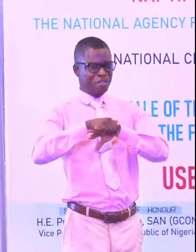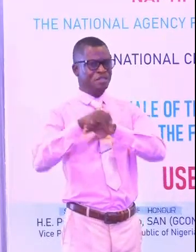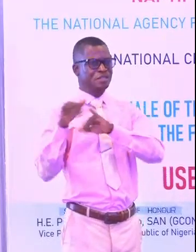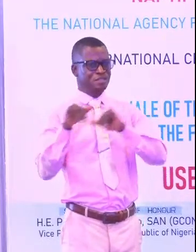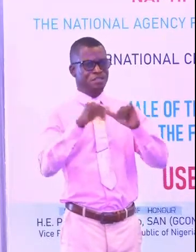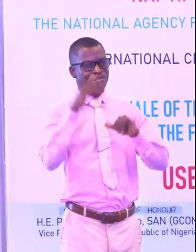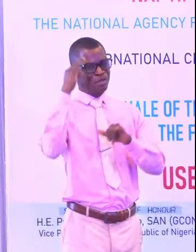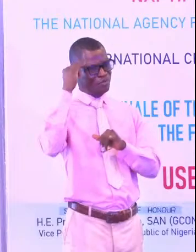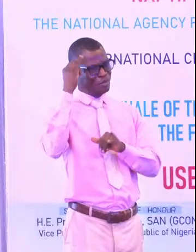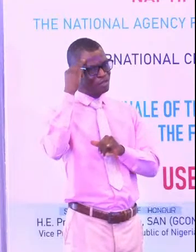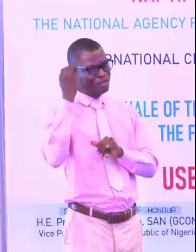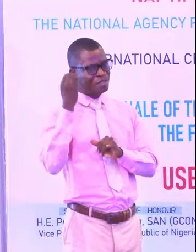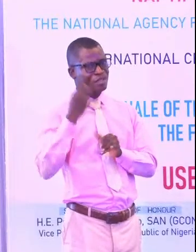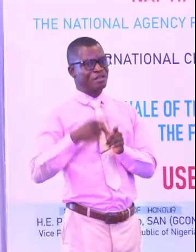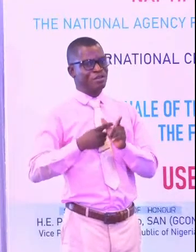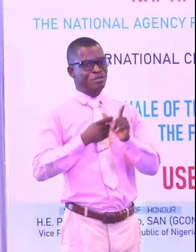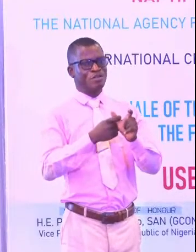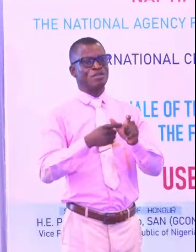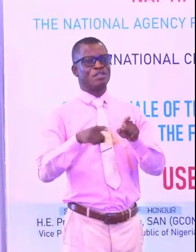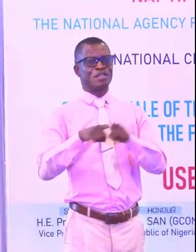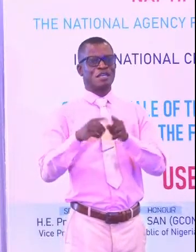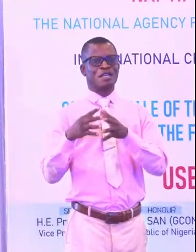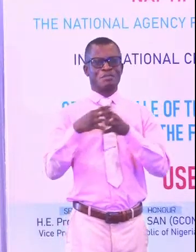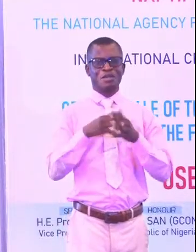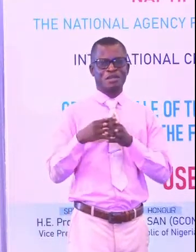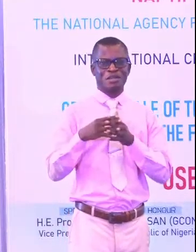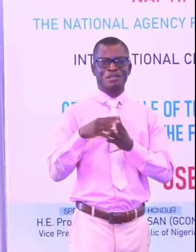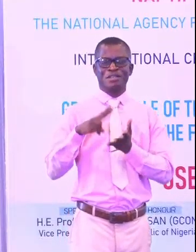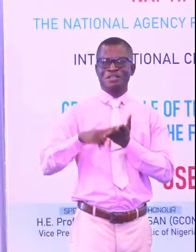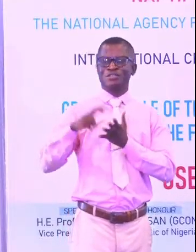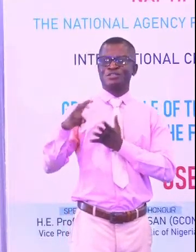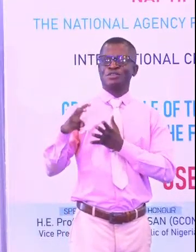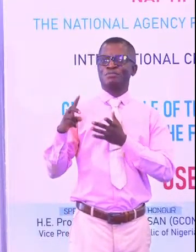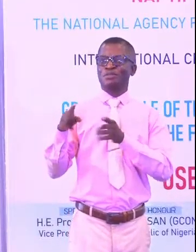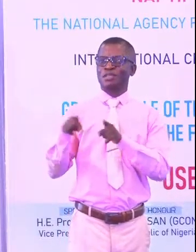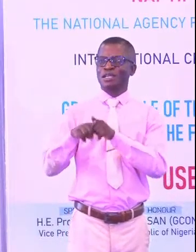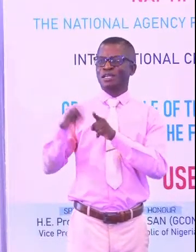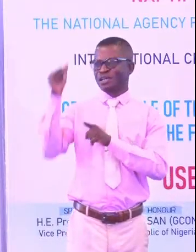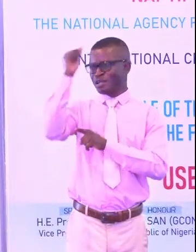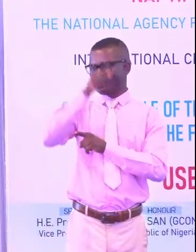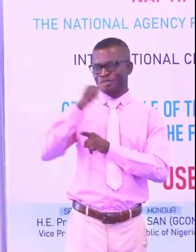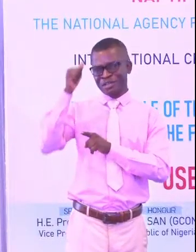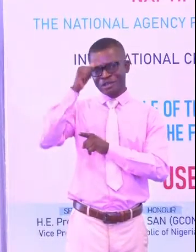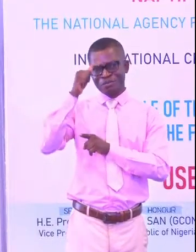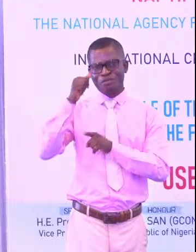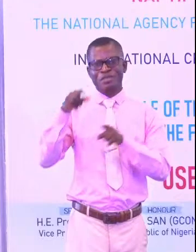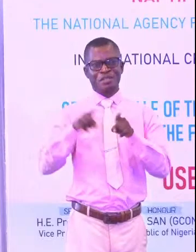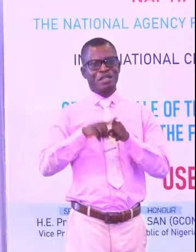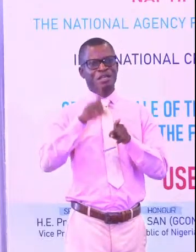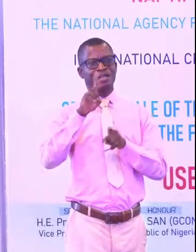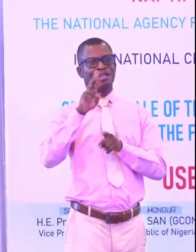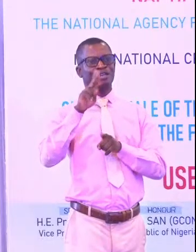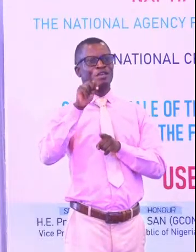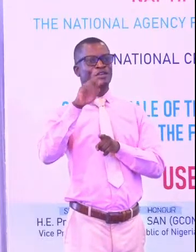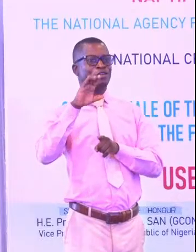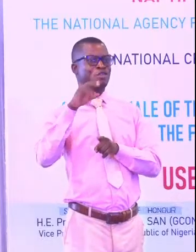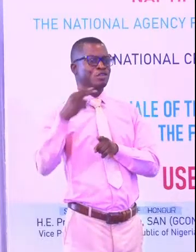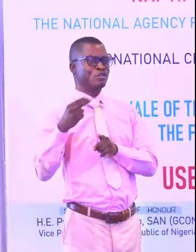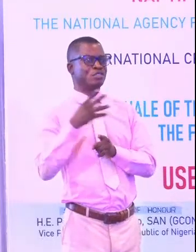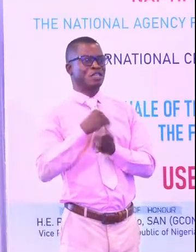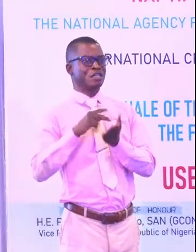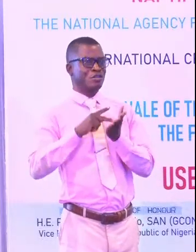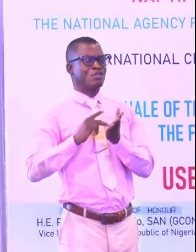He runs like an American. He jumps like an African. He loves wood like a Dutch. Picks coins like a